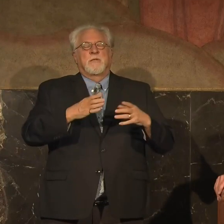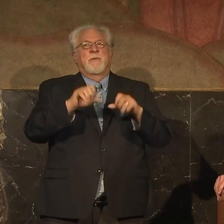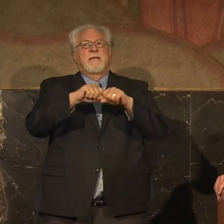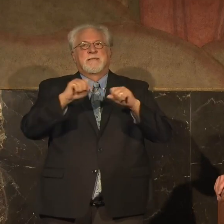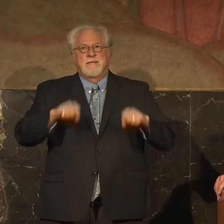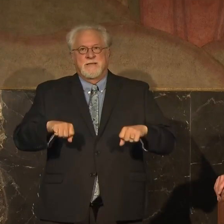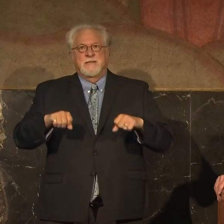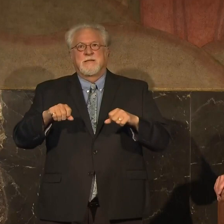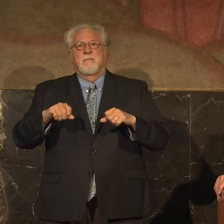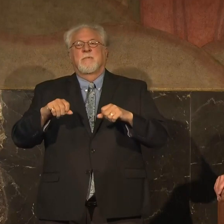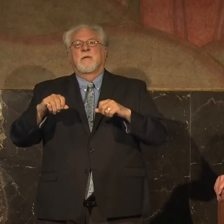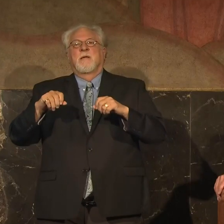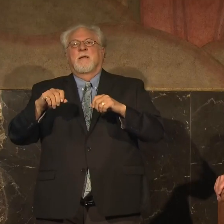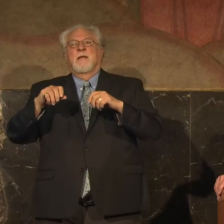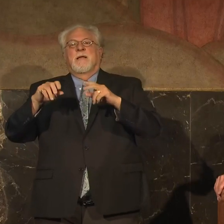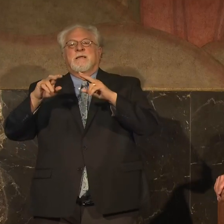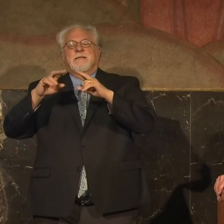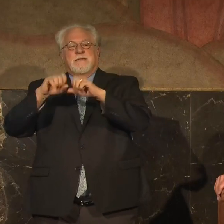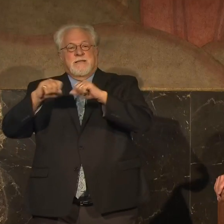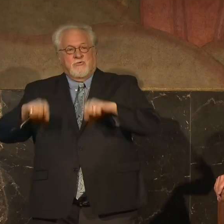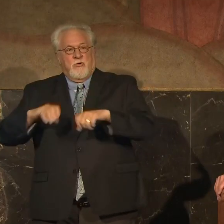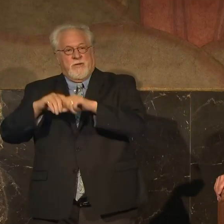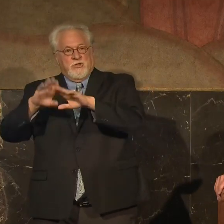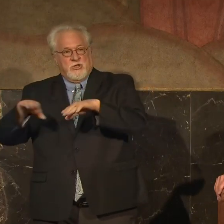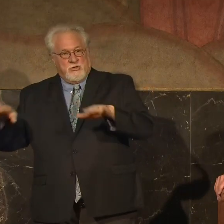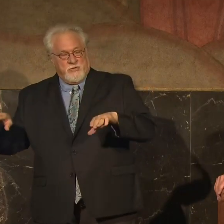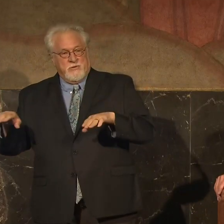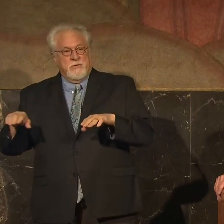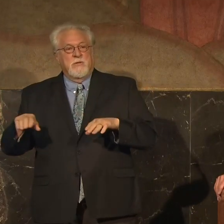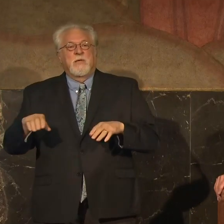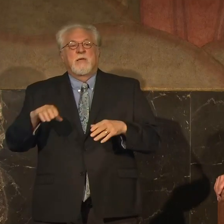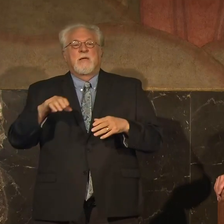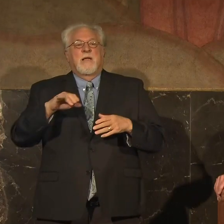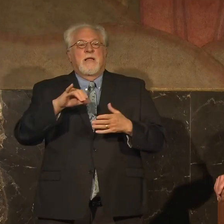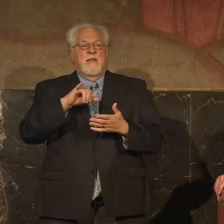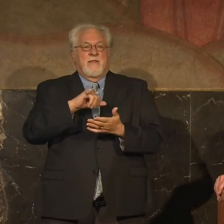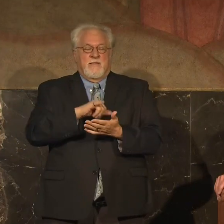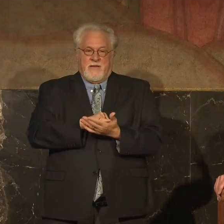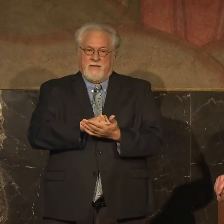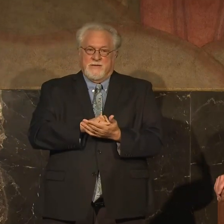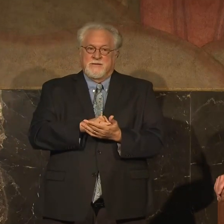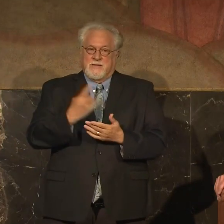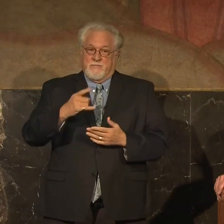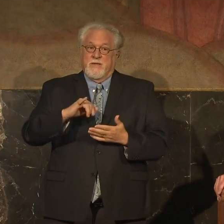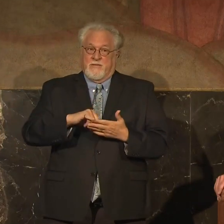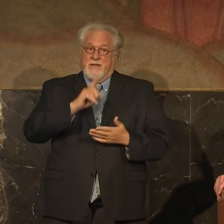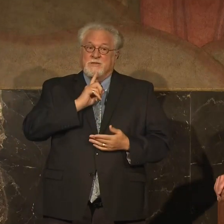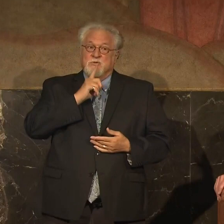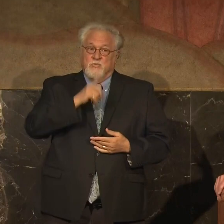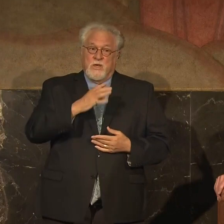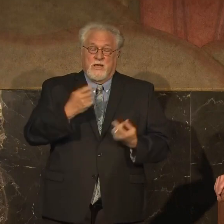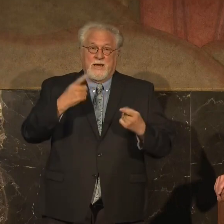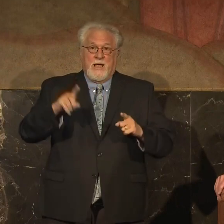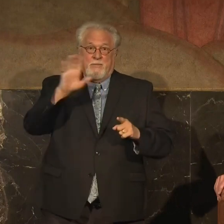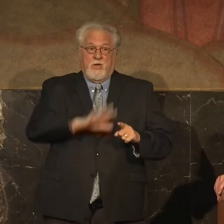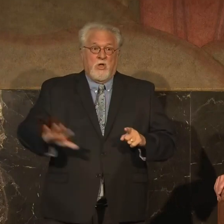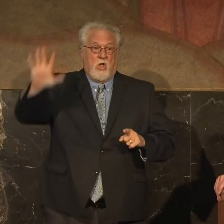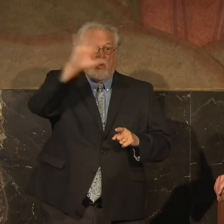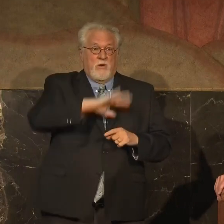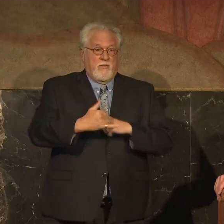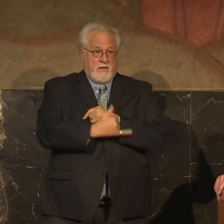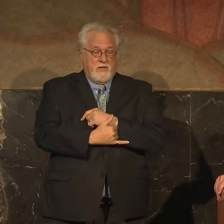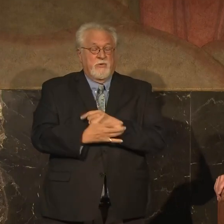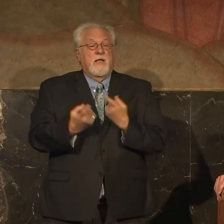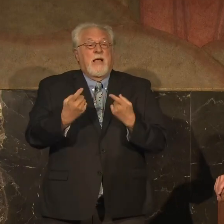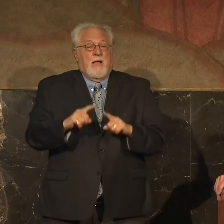Multisystem Inflammatory Syndrome in children, is something that is real, and it's happening around the country, and it's happening